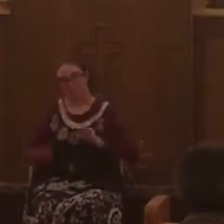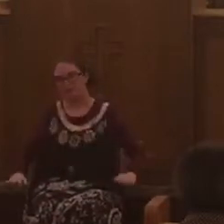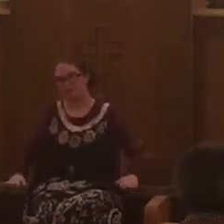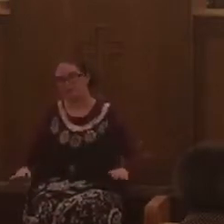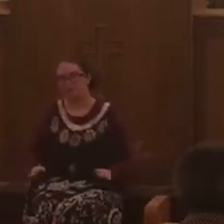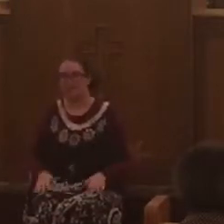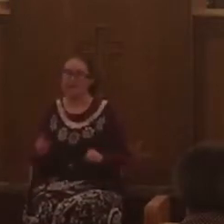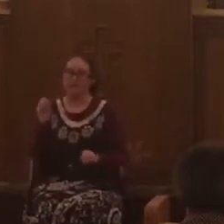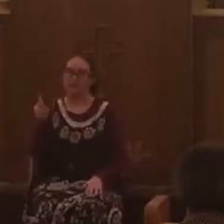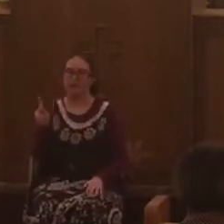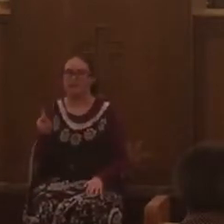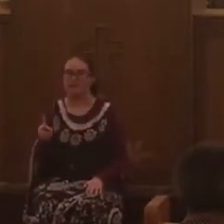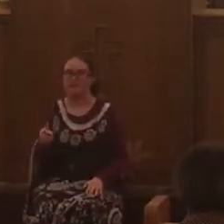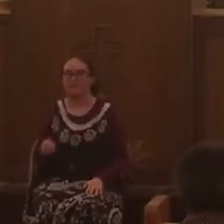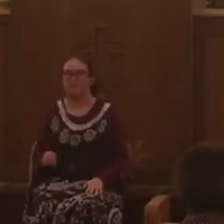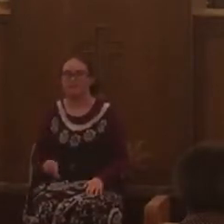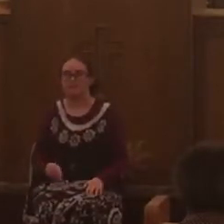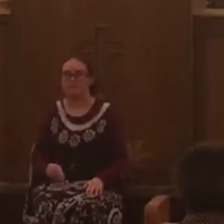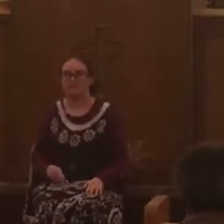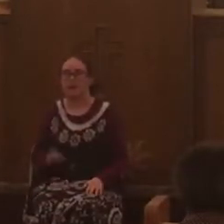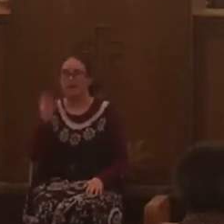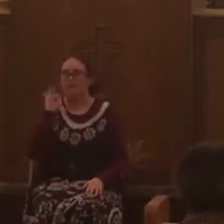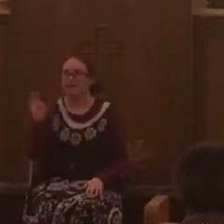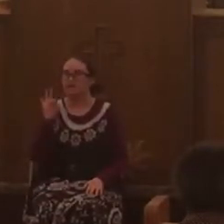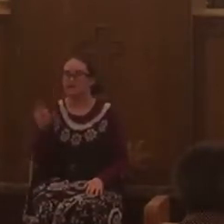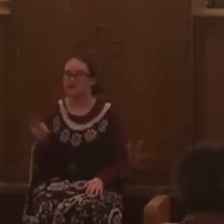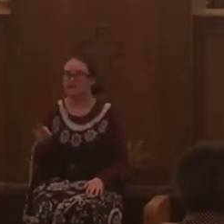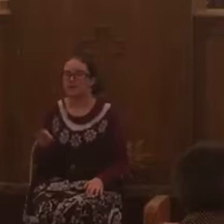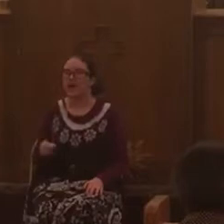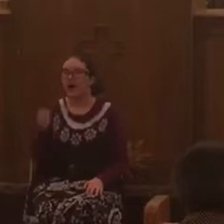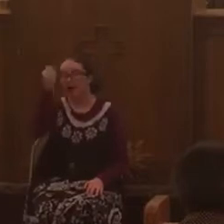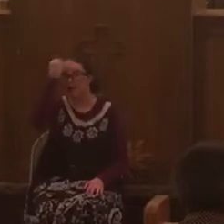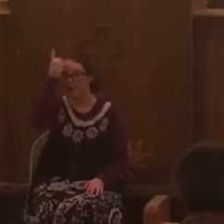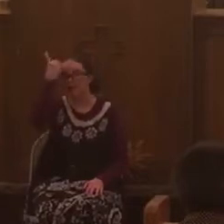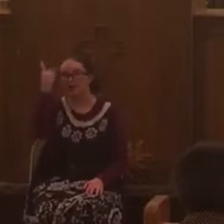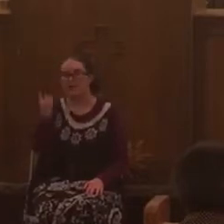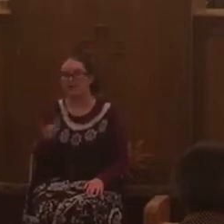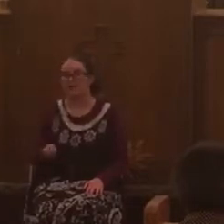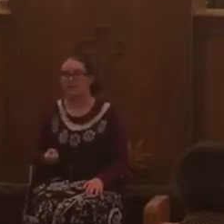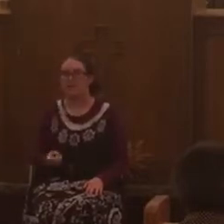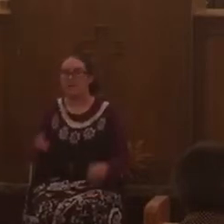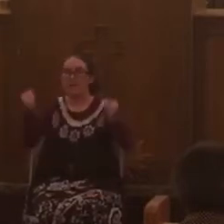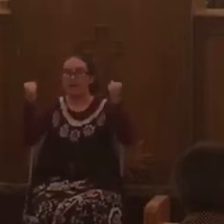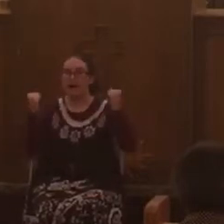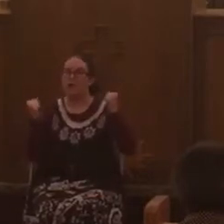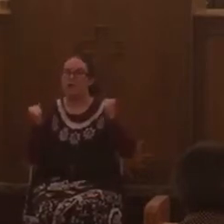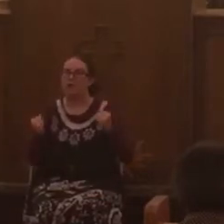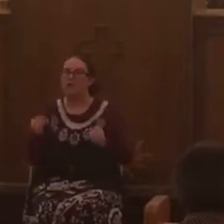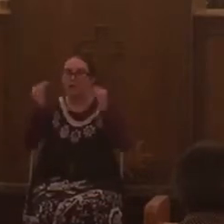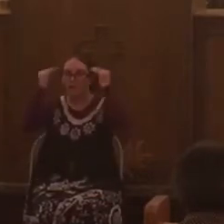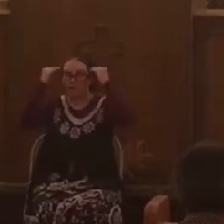tread on serpents and scorpions and over all the power of the enemy.